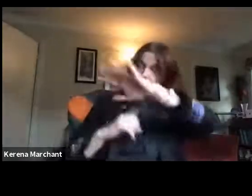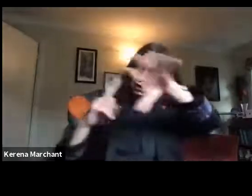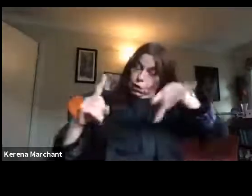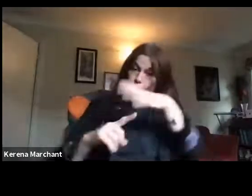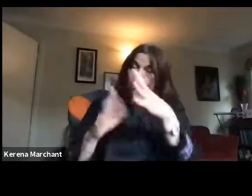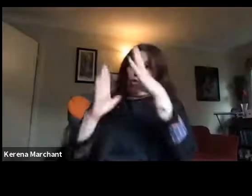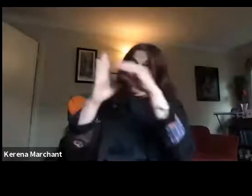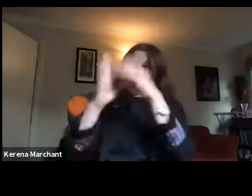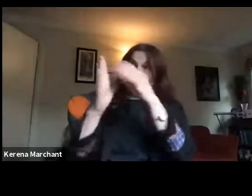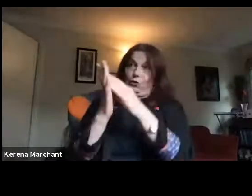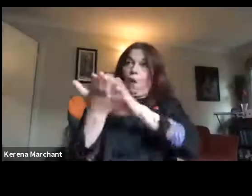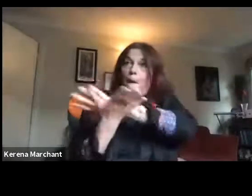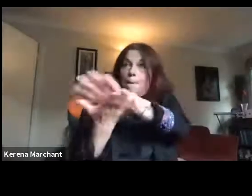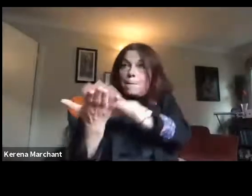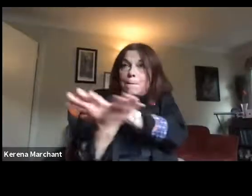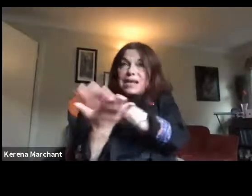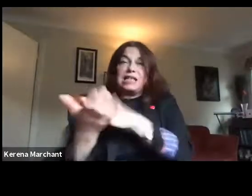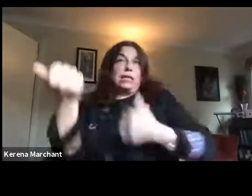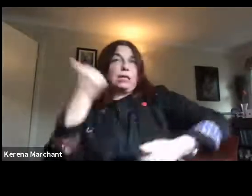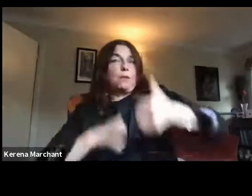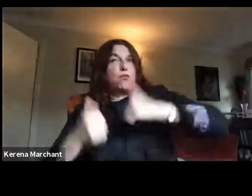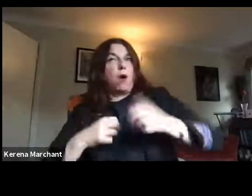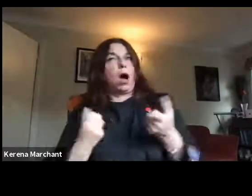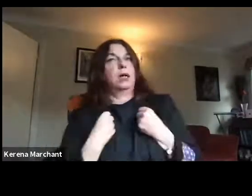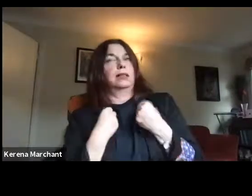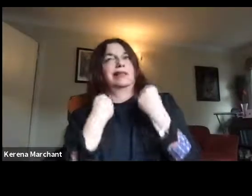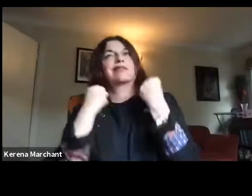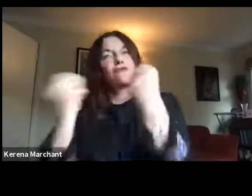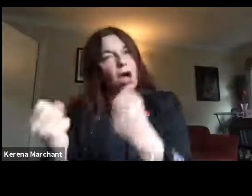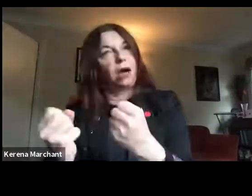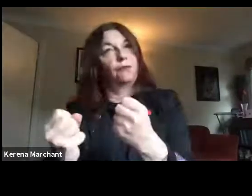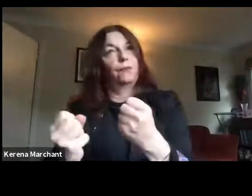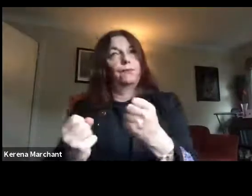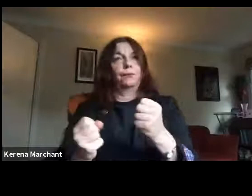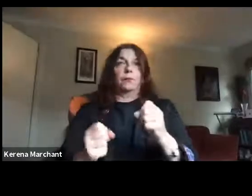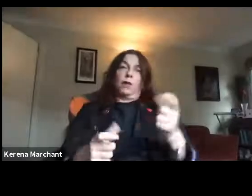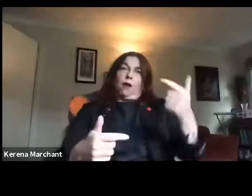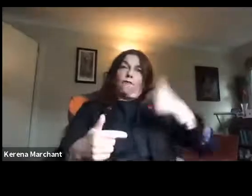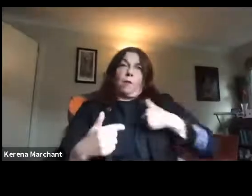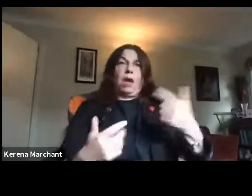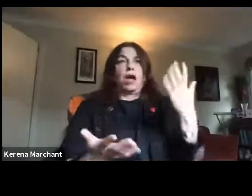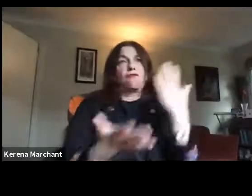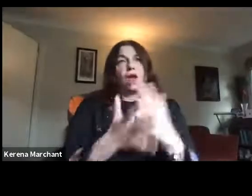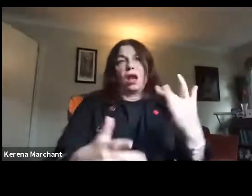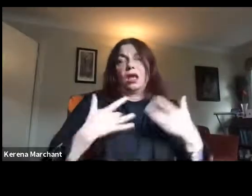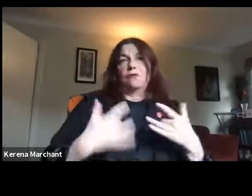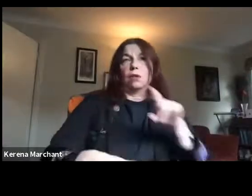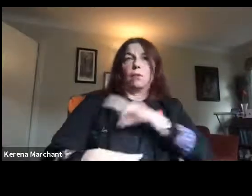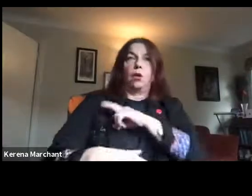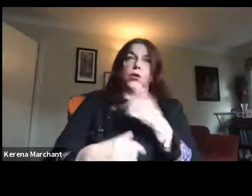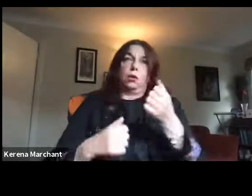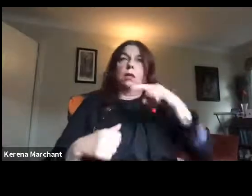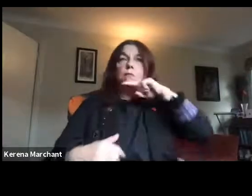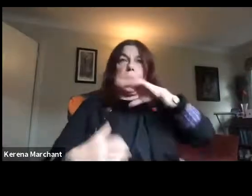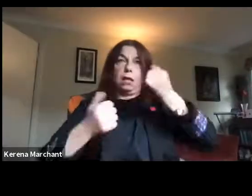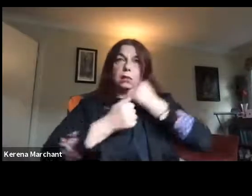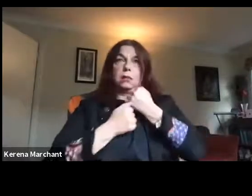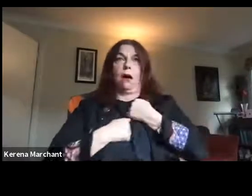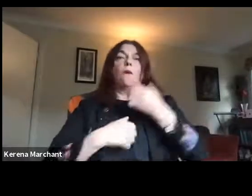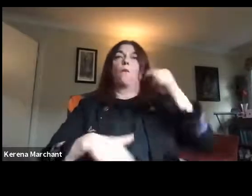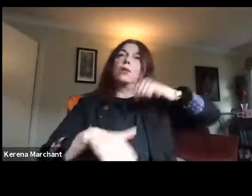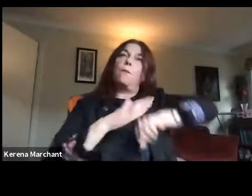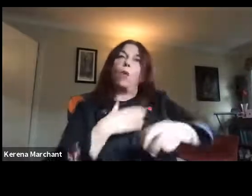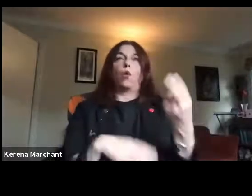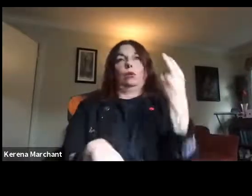And for the disabled movement that involves pride, I feel that the social model of disability allows for